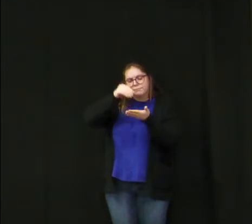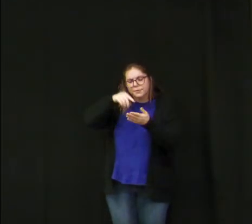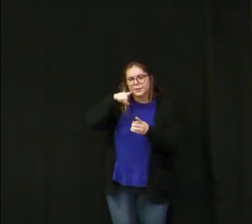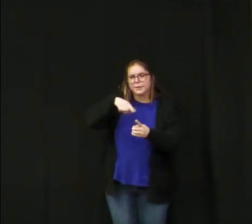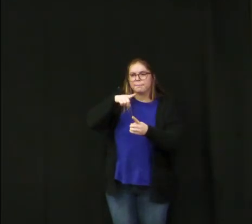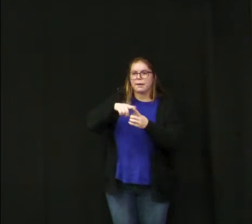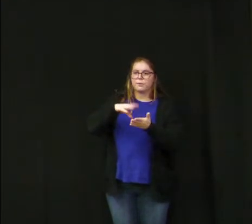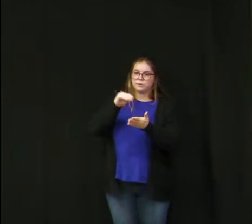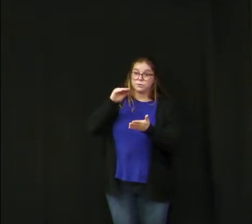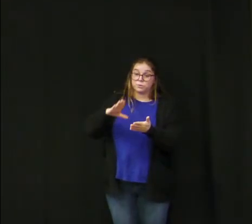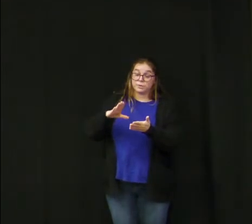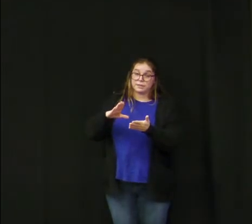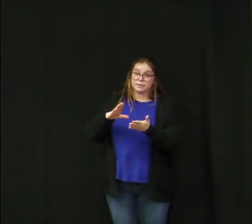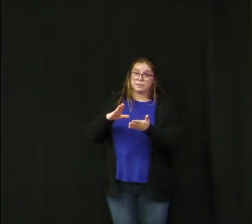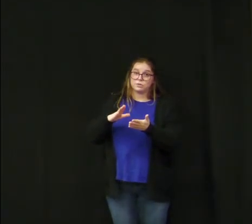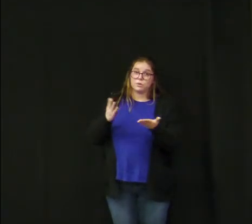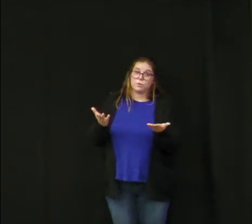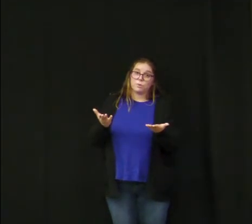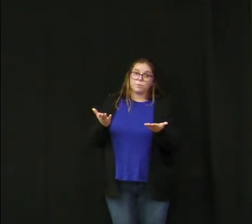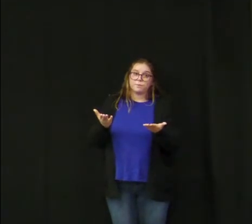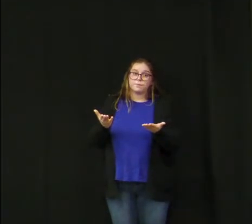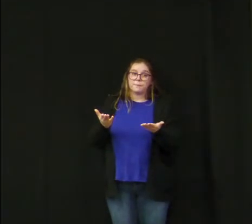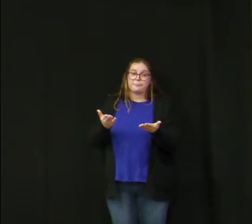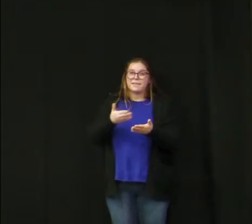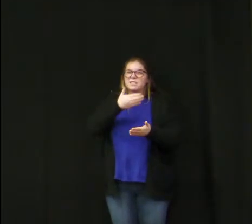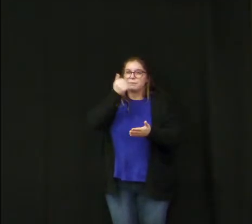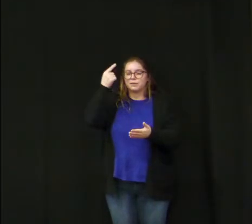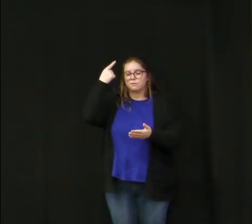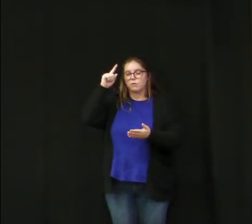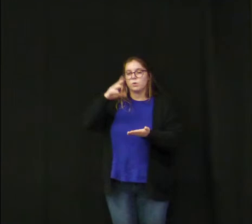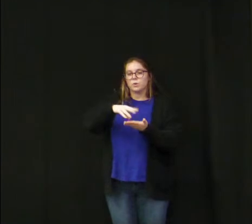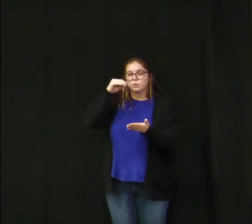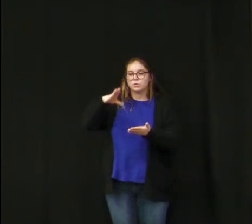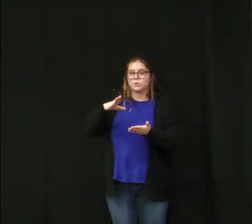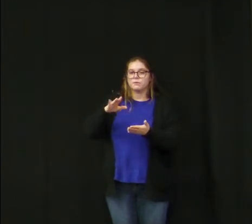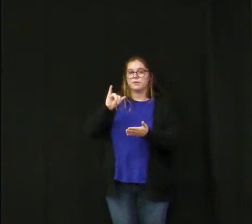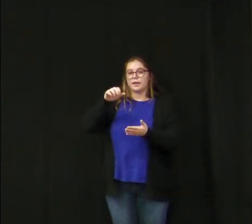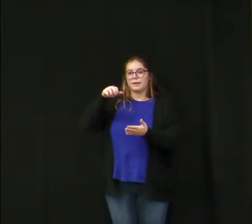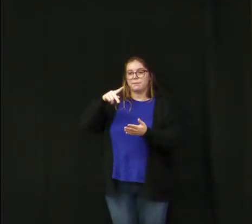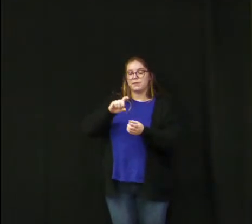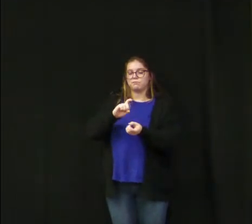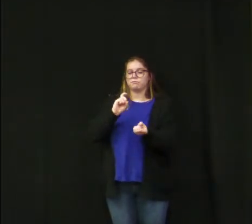ARC chair's favorite thing, but it is what is best for the students. Do you guys,